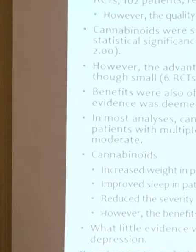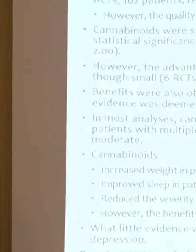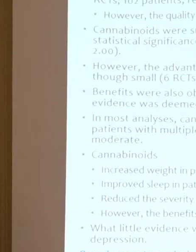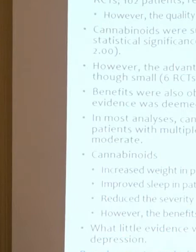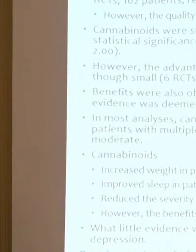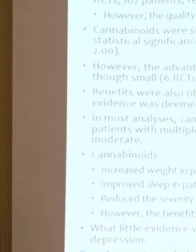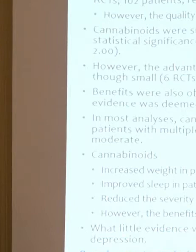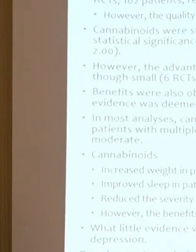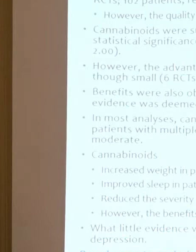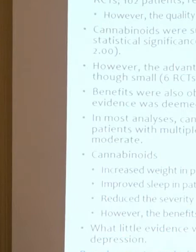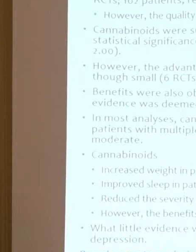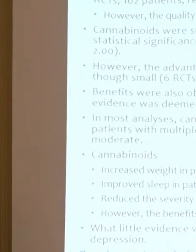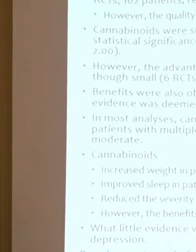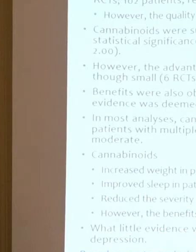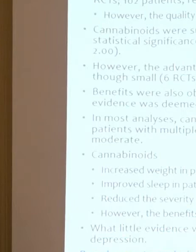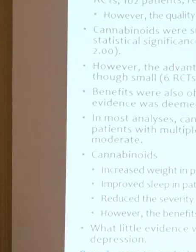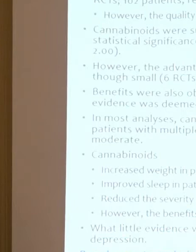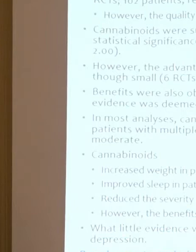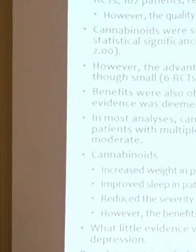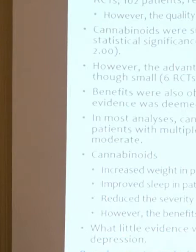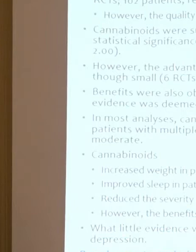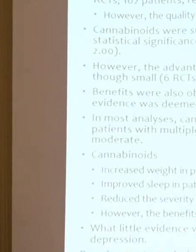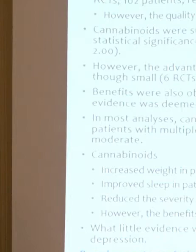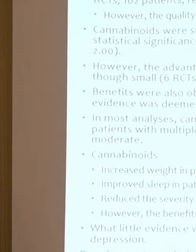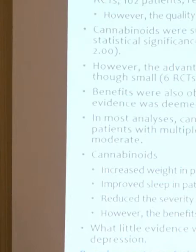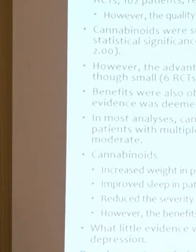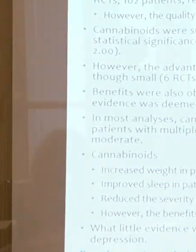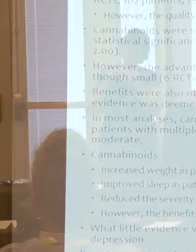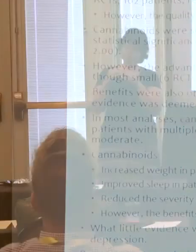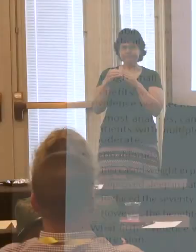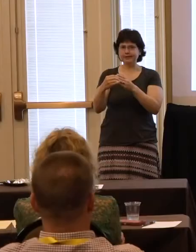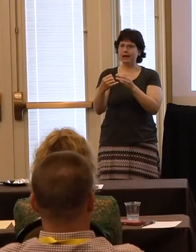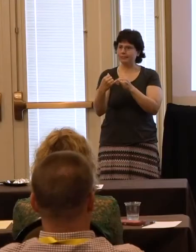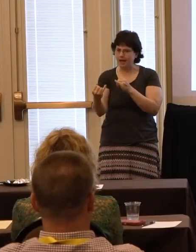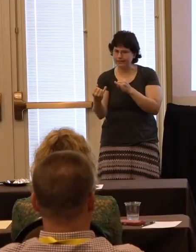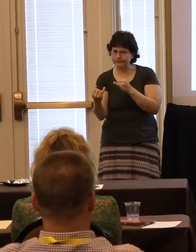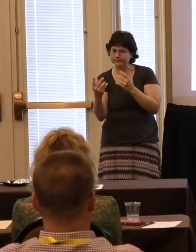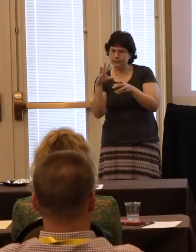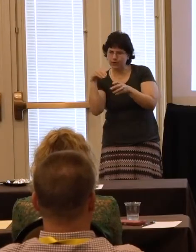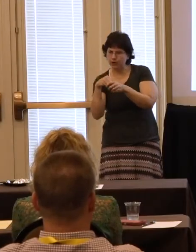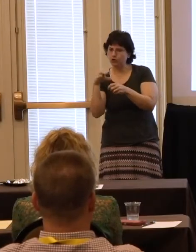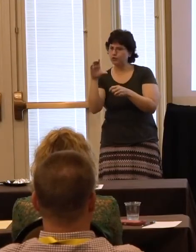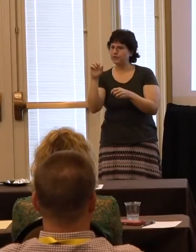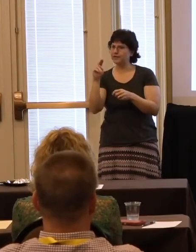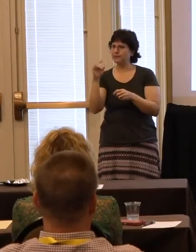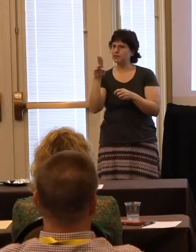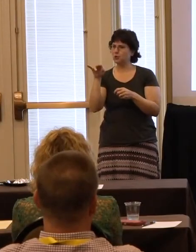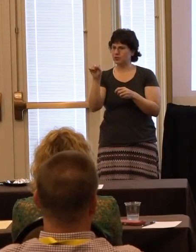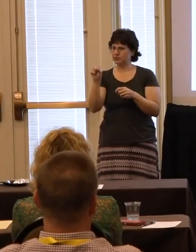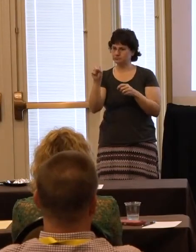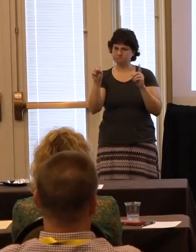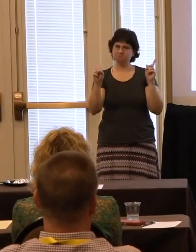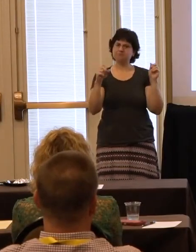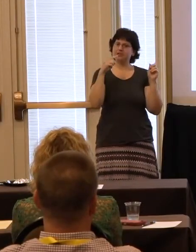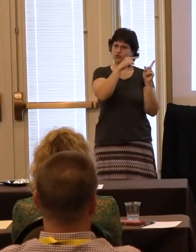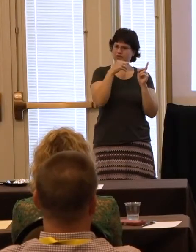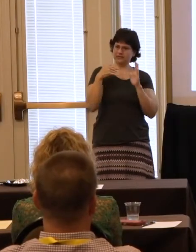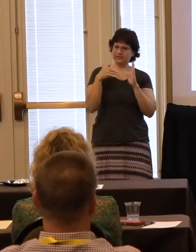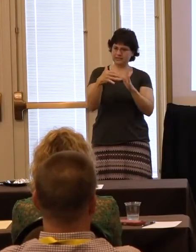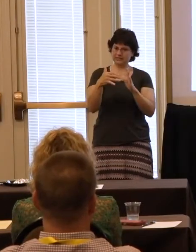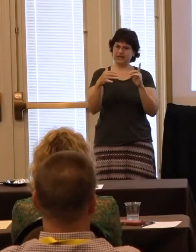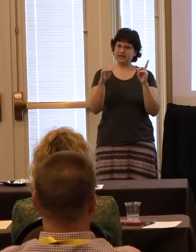to see if we could develop a practice guideline that would include cannabinoids? So this is a